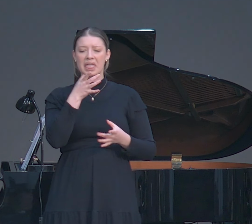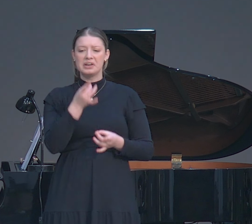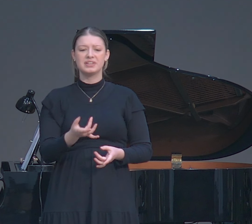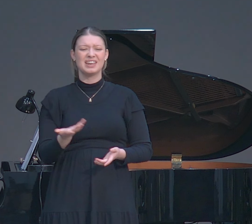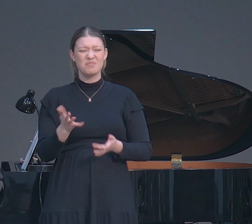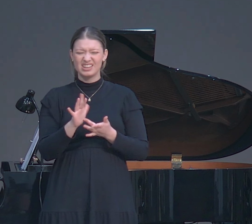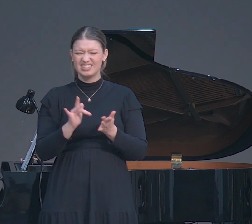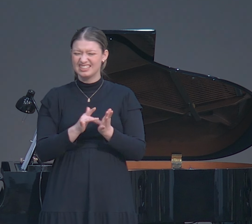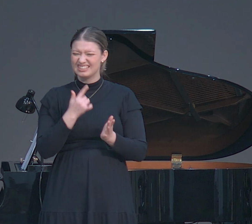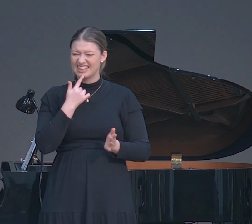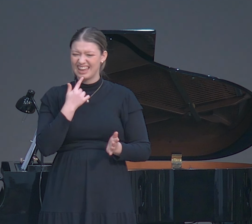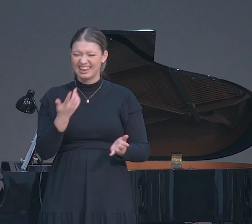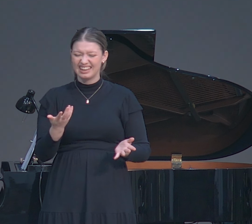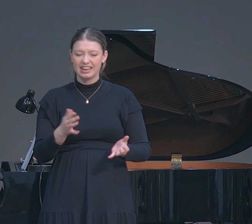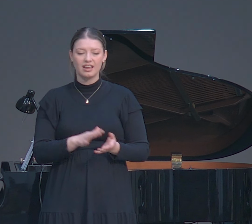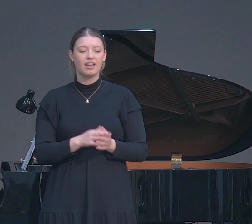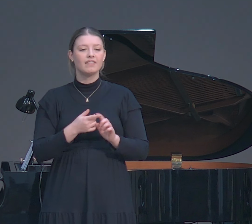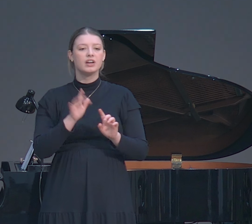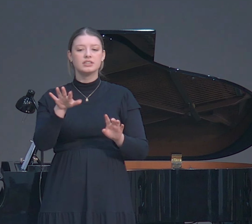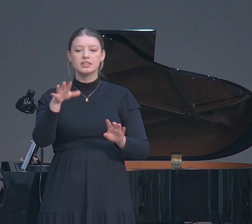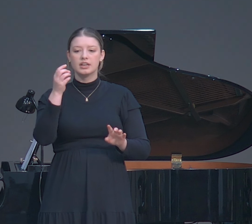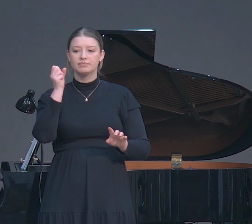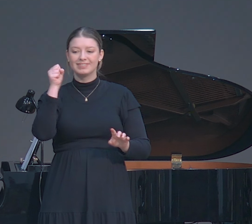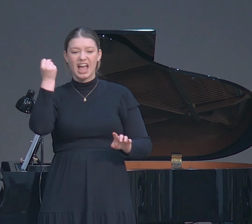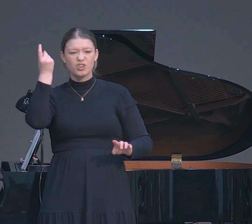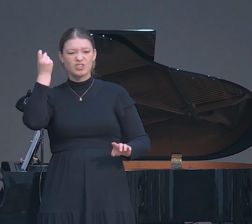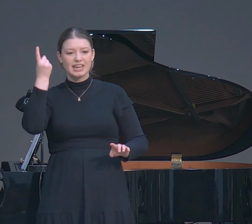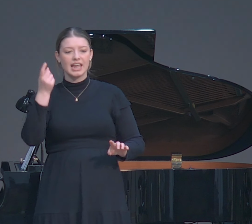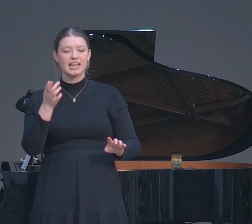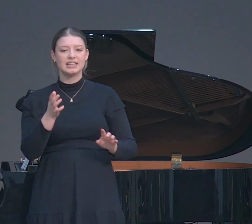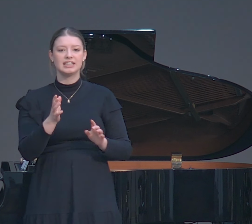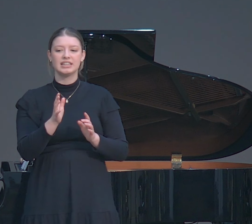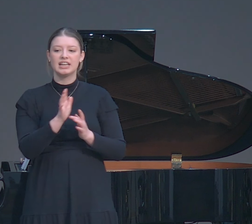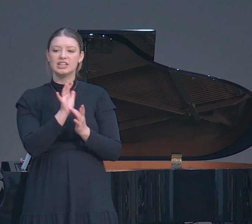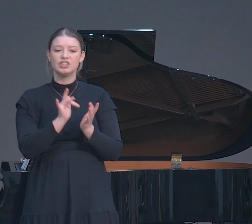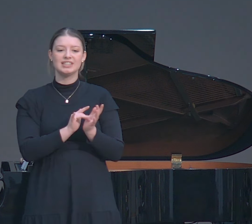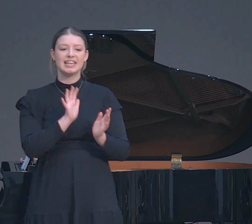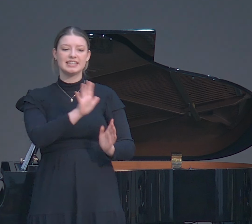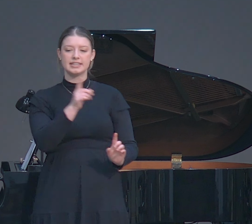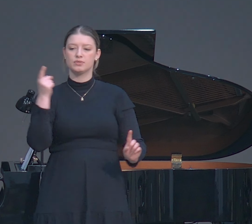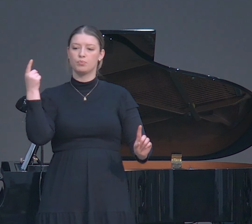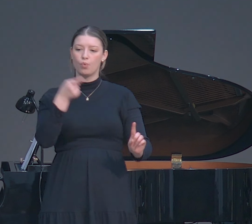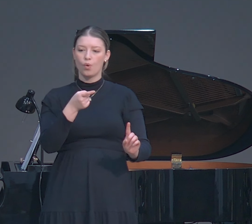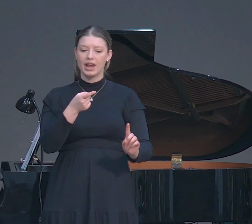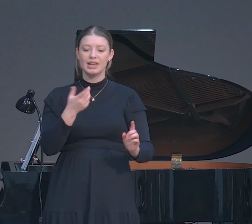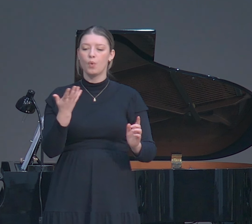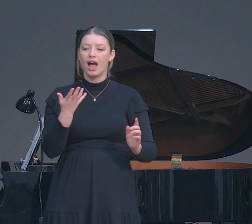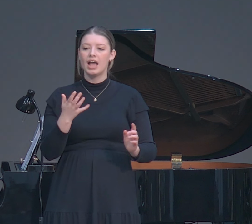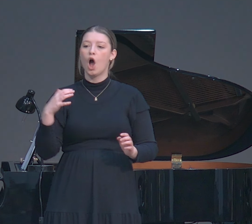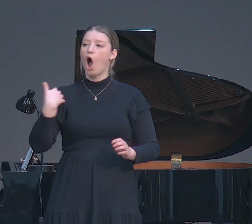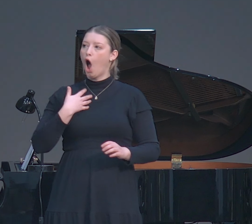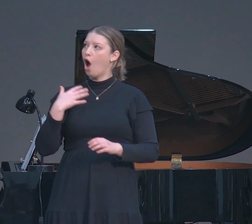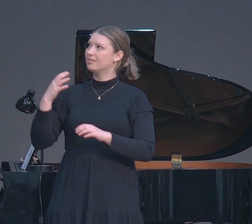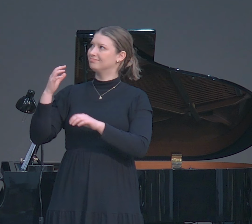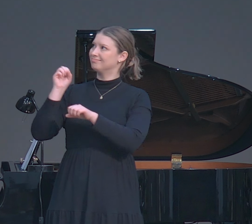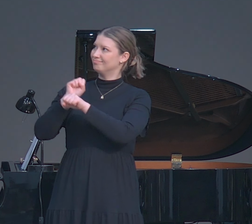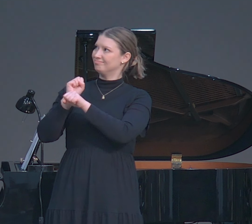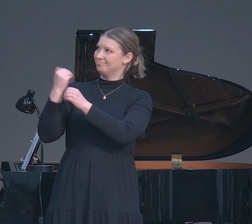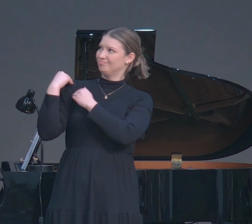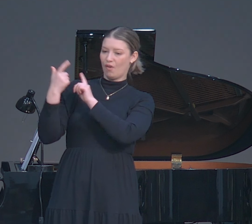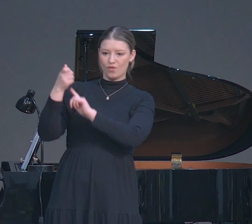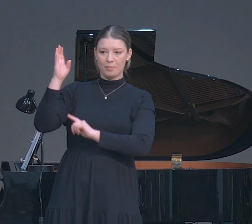Jesus talking about? Well, First, we need to understand that Jesus' main theme here is the mission. The mission